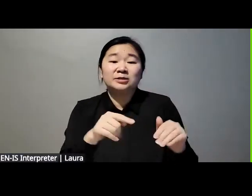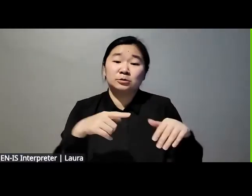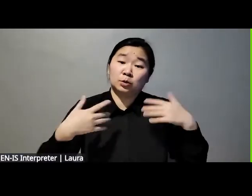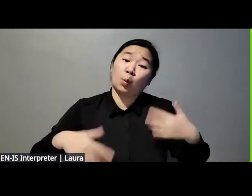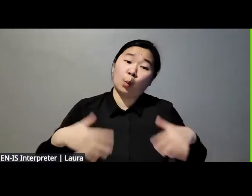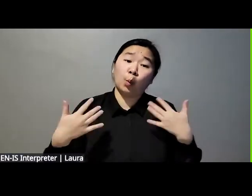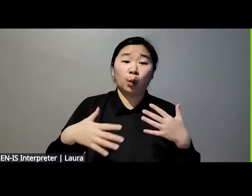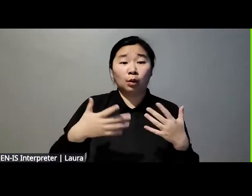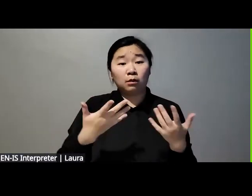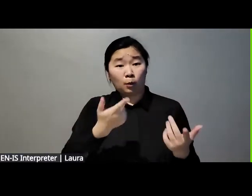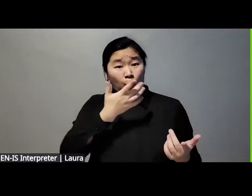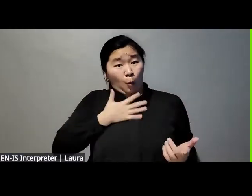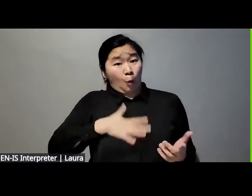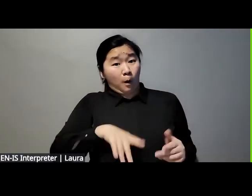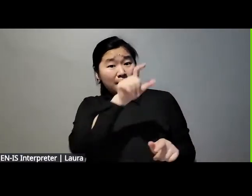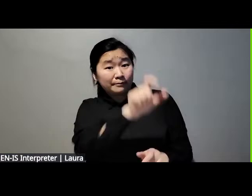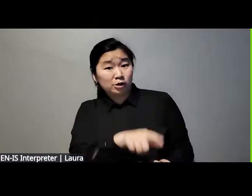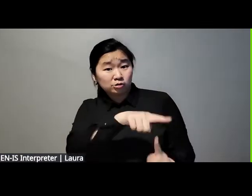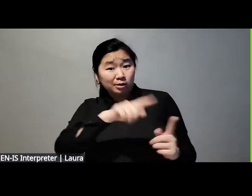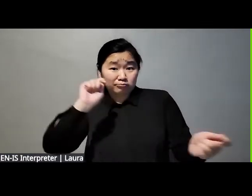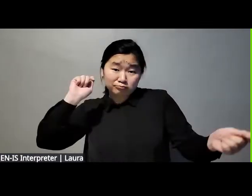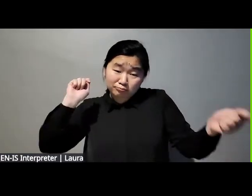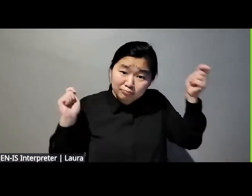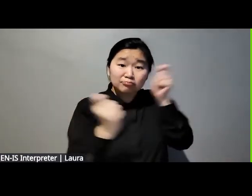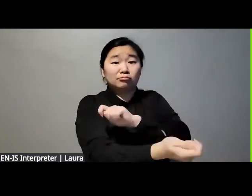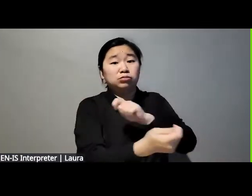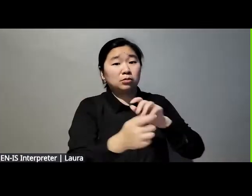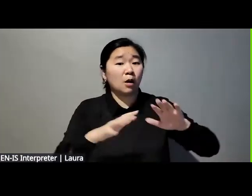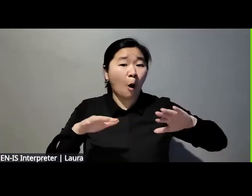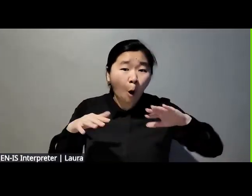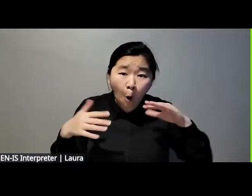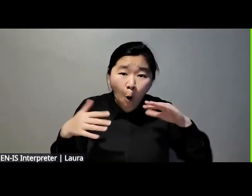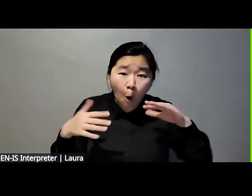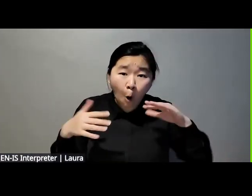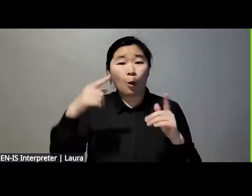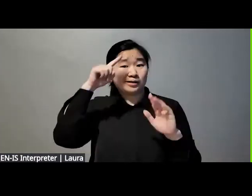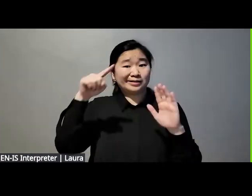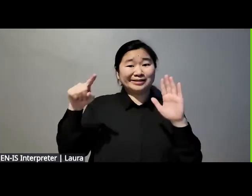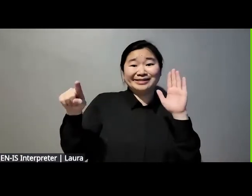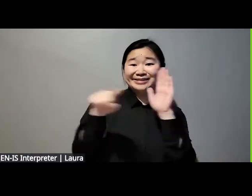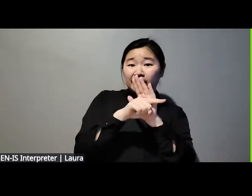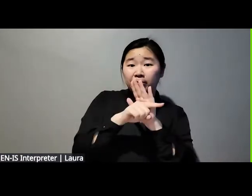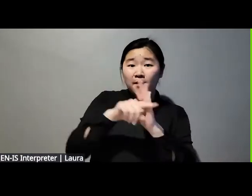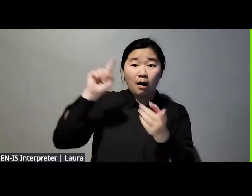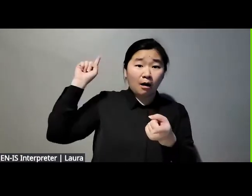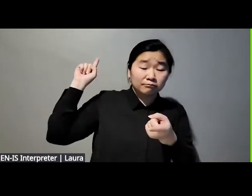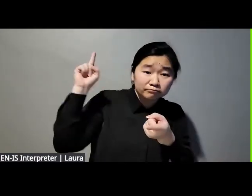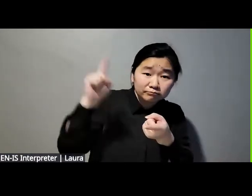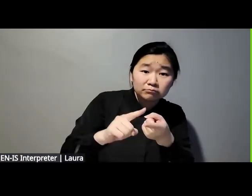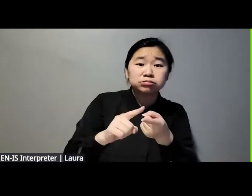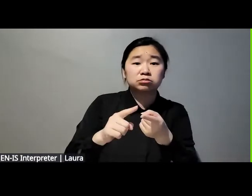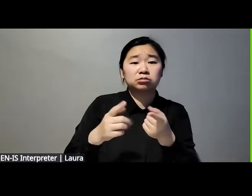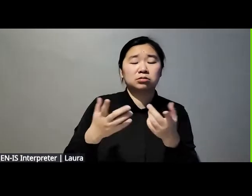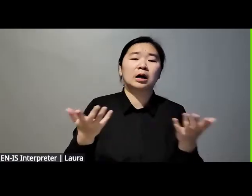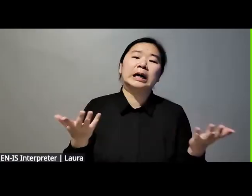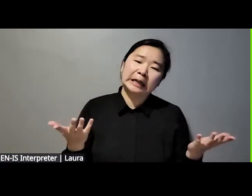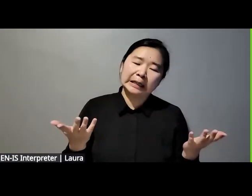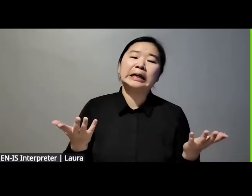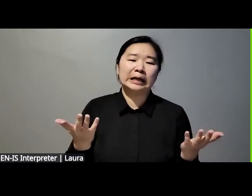I'm visually impaired, but what helped me mostly was through how my parents